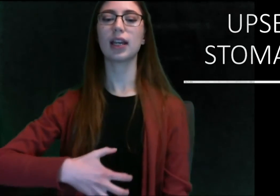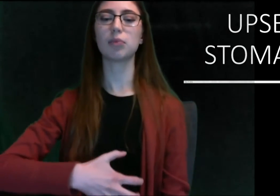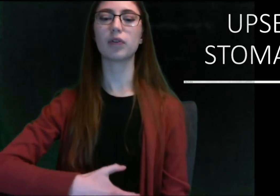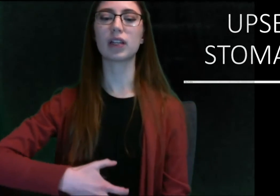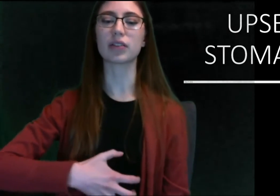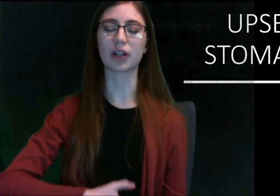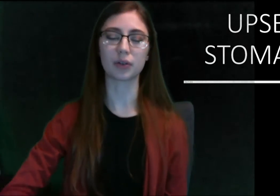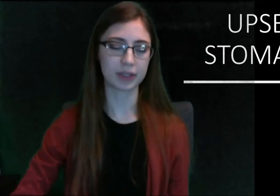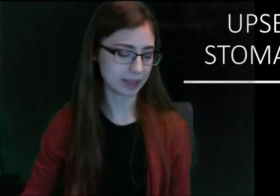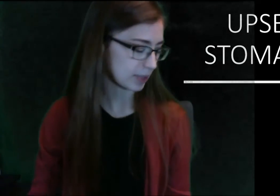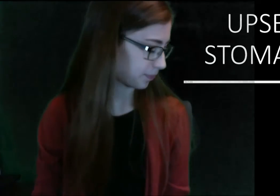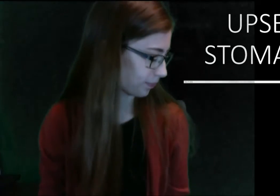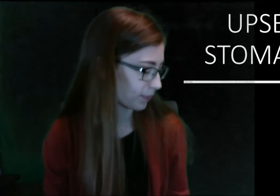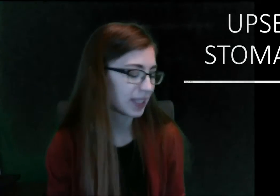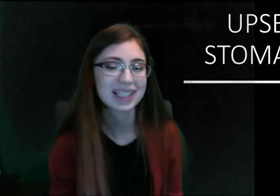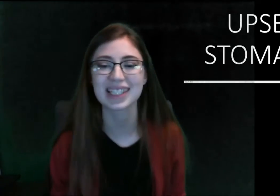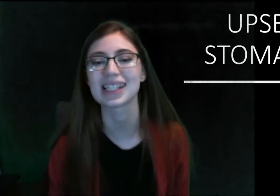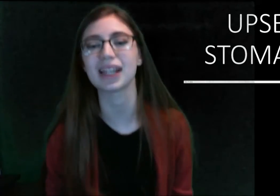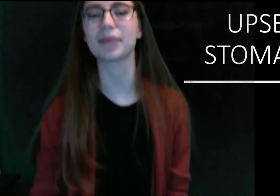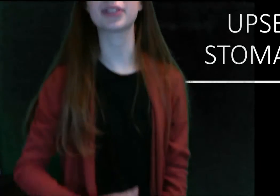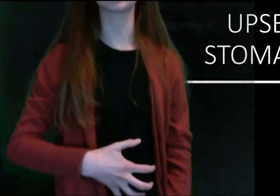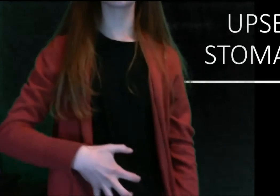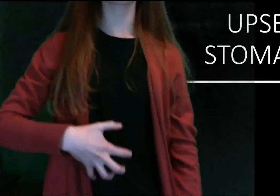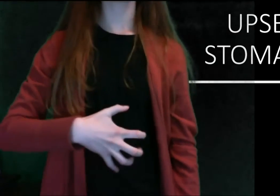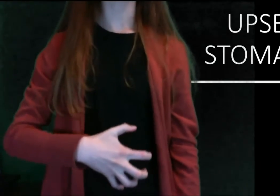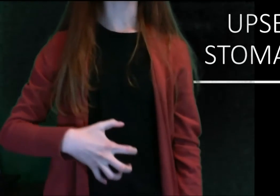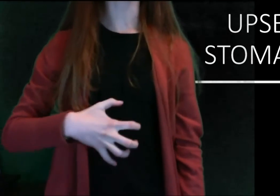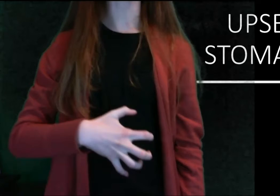move it in circles. Stand up and show you. Upset stomach.